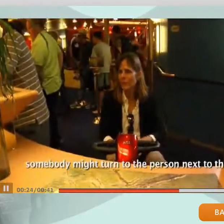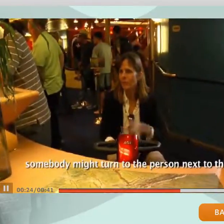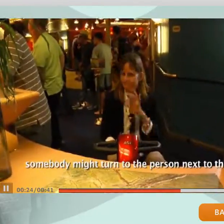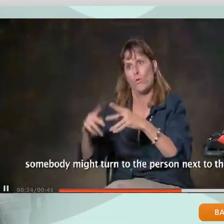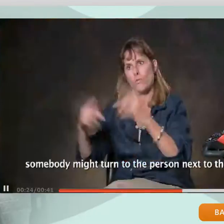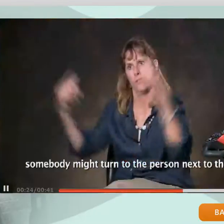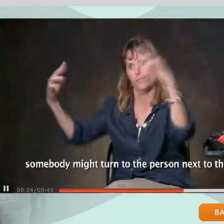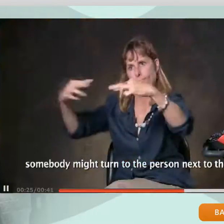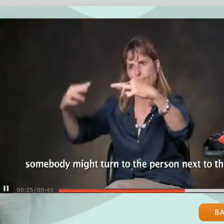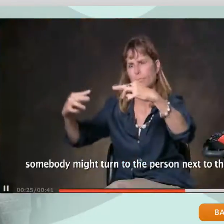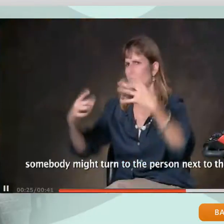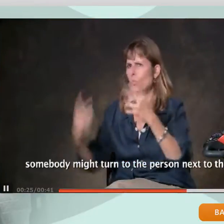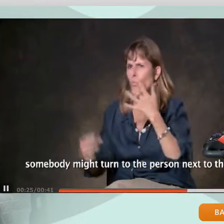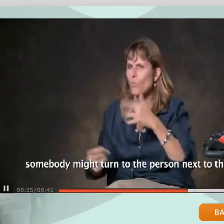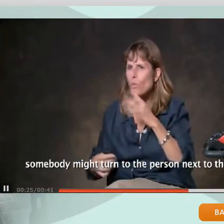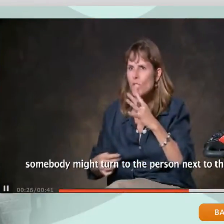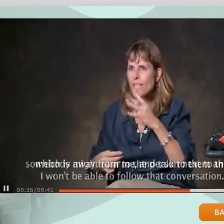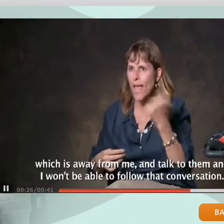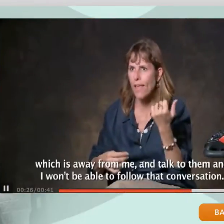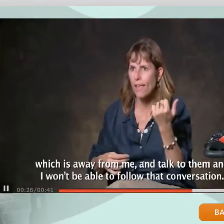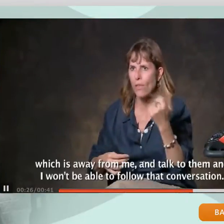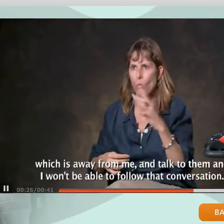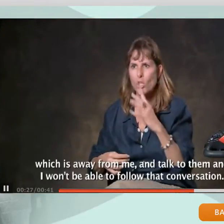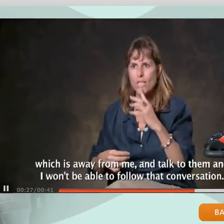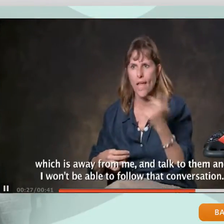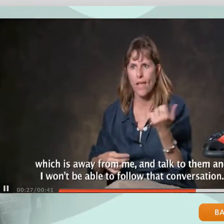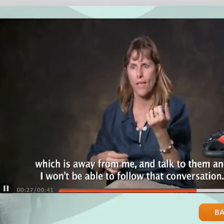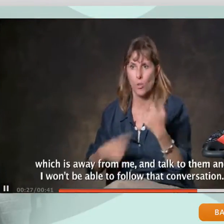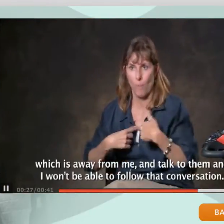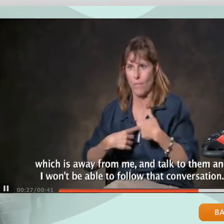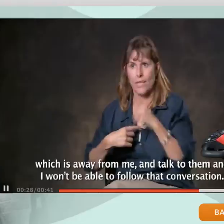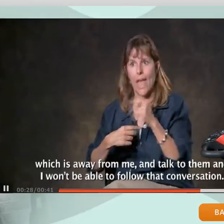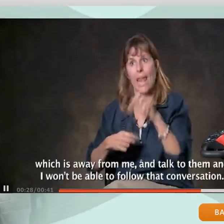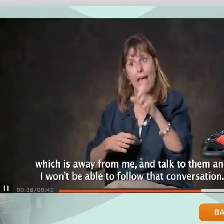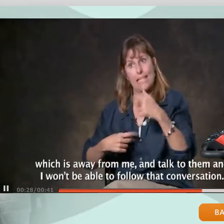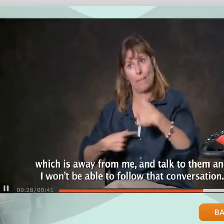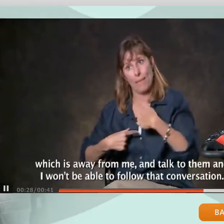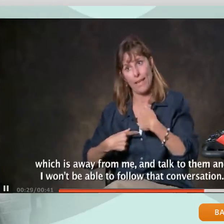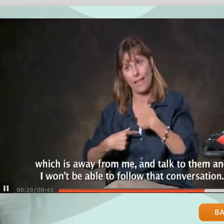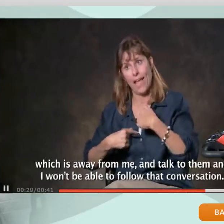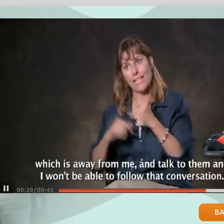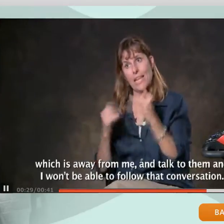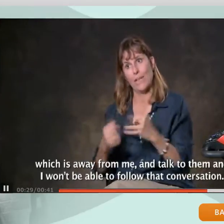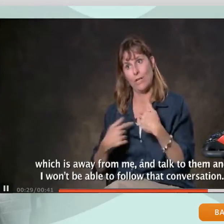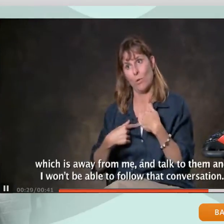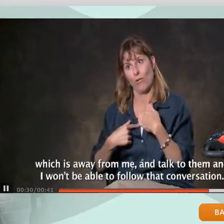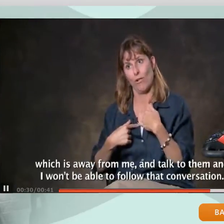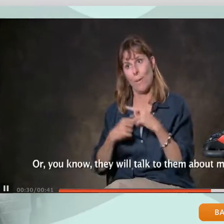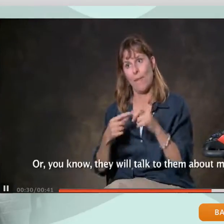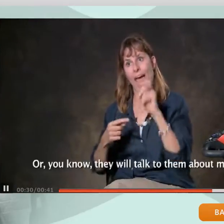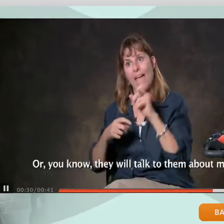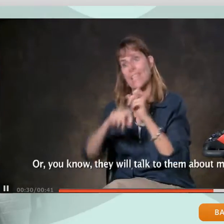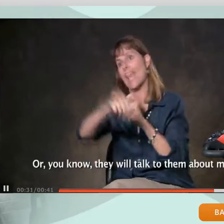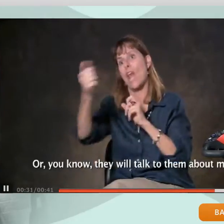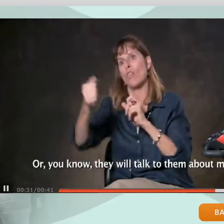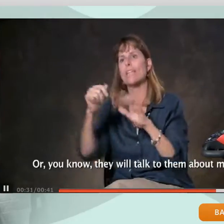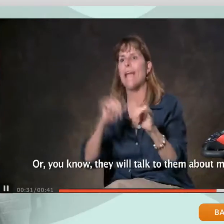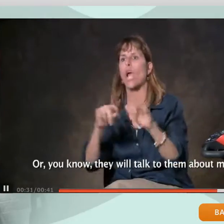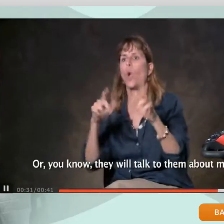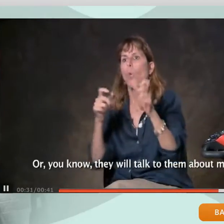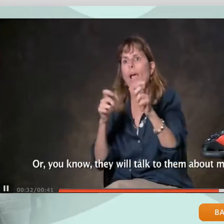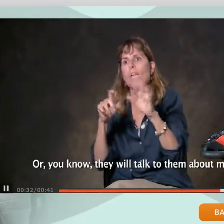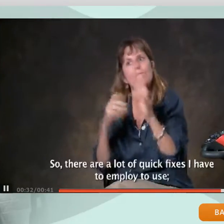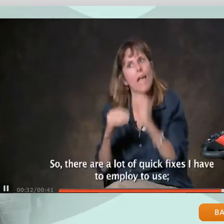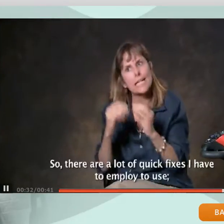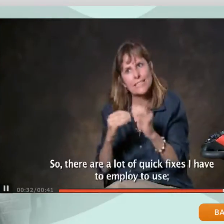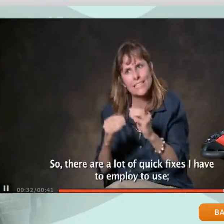group, somebody might turn to the person next to them, which is away from me, and talk to them, and I won't be able to follow that conversation. Or, you know, they'll talk to